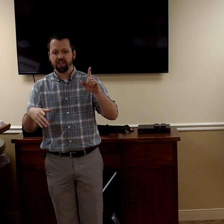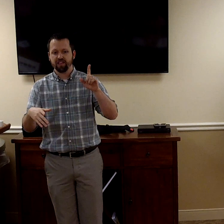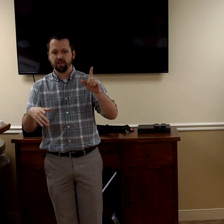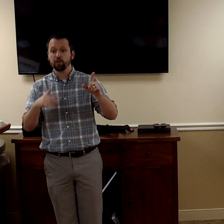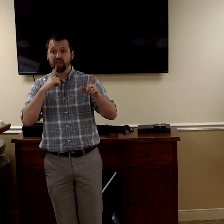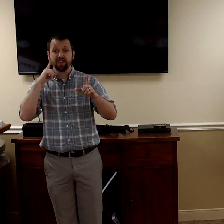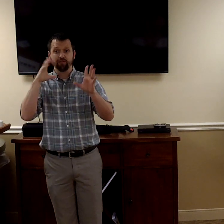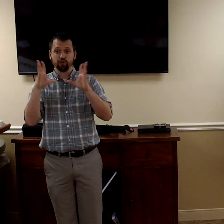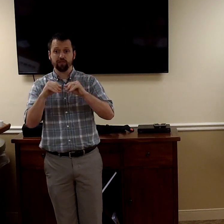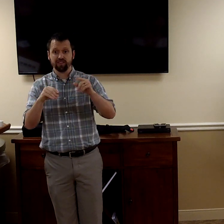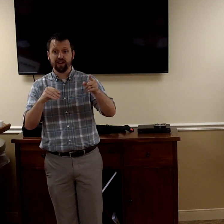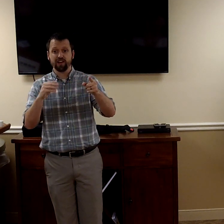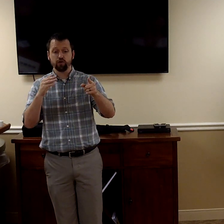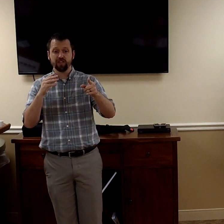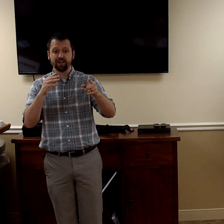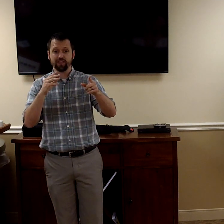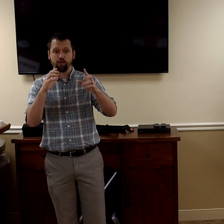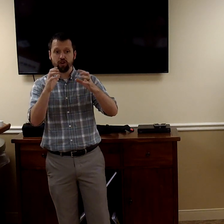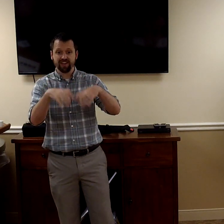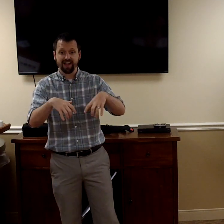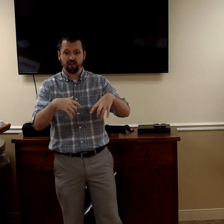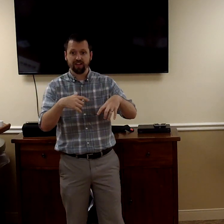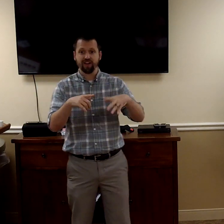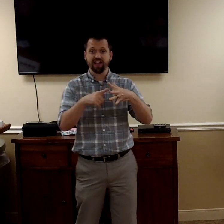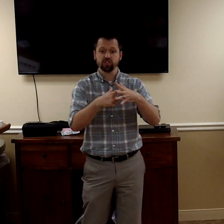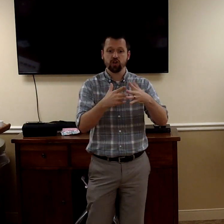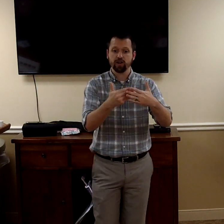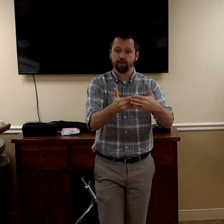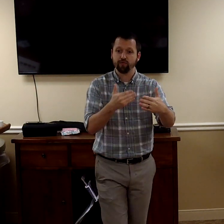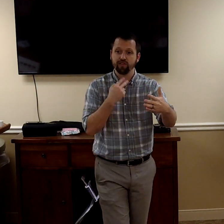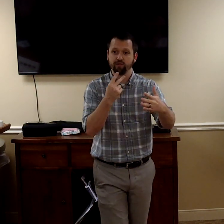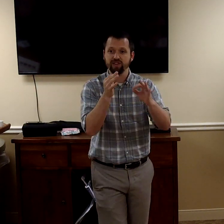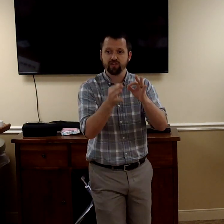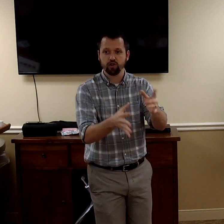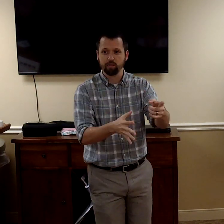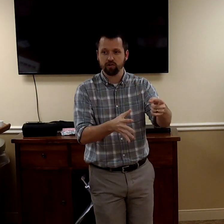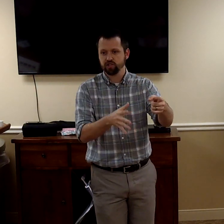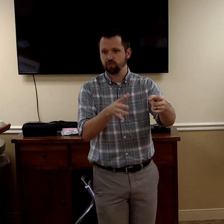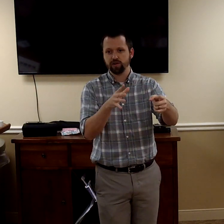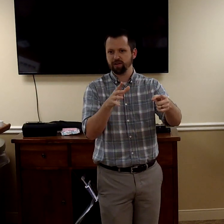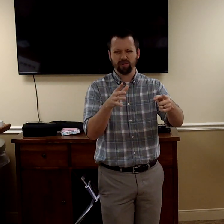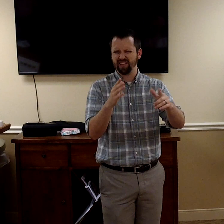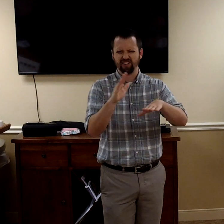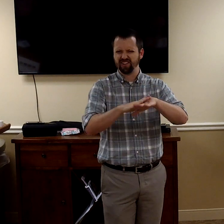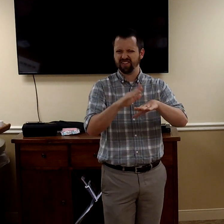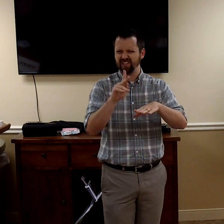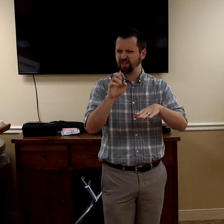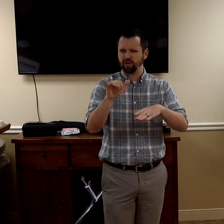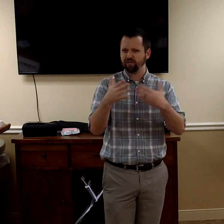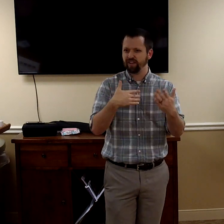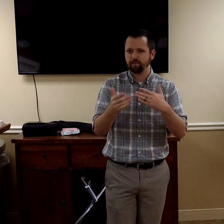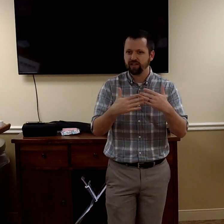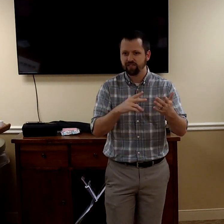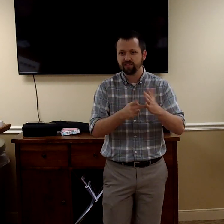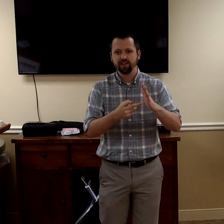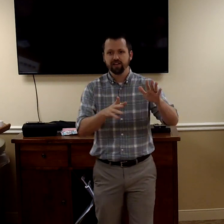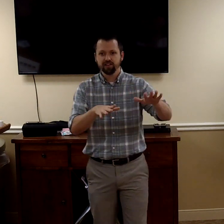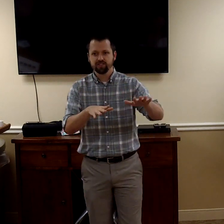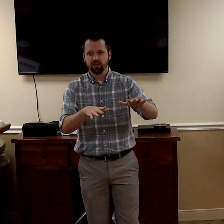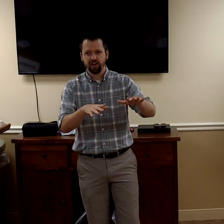It was a deaf service, and I knew that if that went down, if I started before the voice interpreter, she wouldn't be able to get on key, whatever that means. So, and